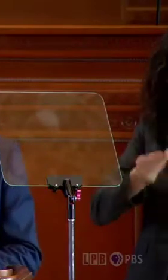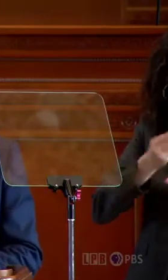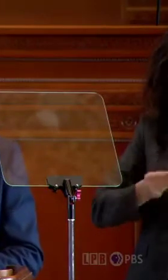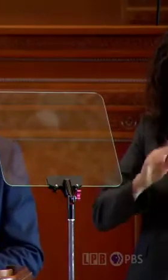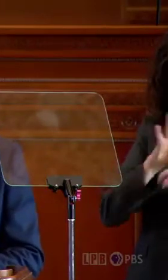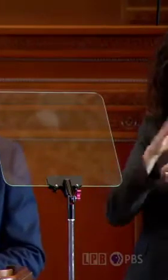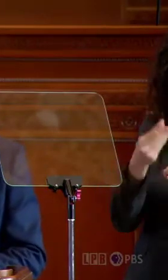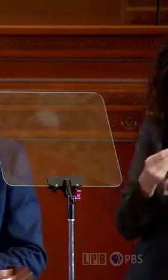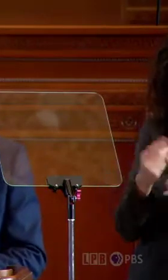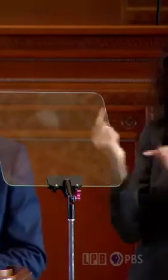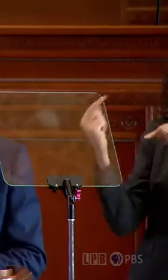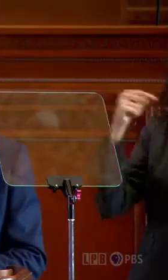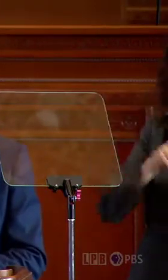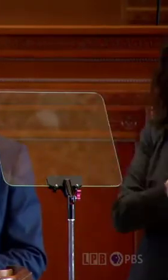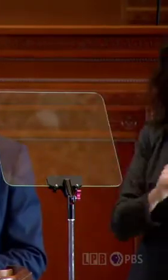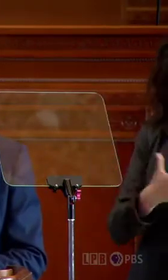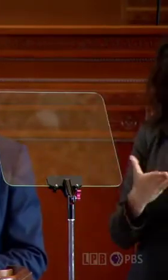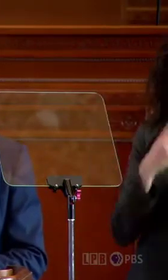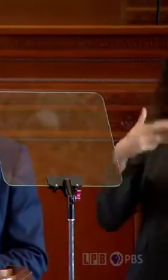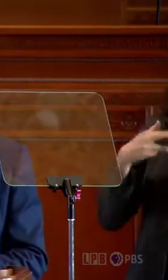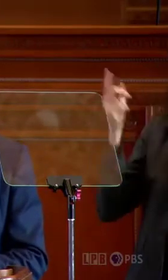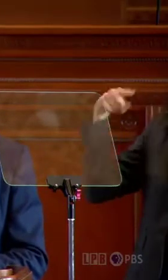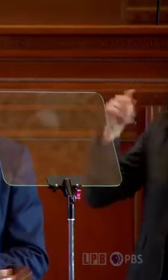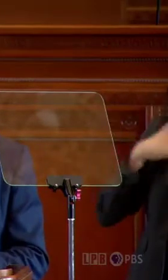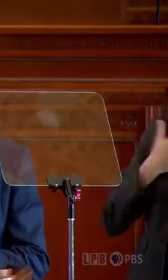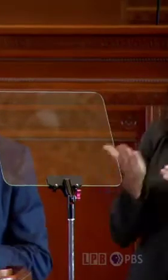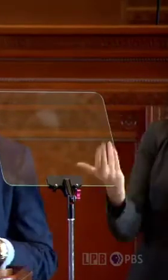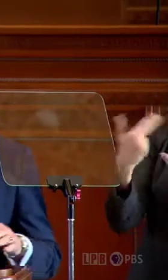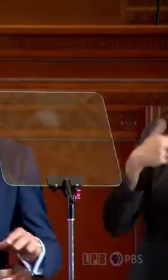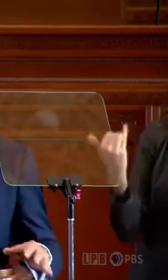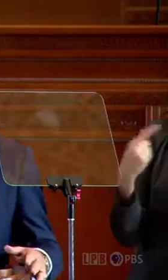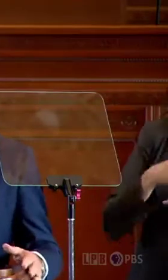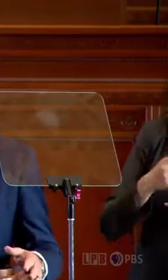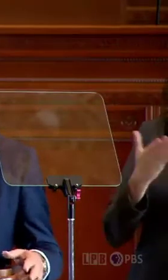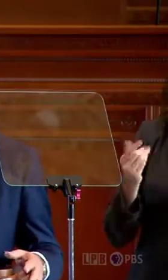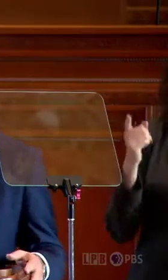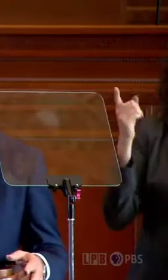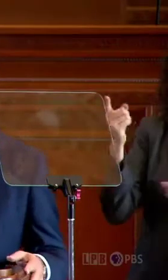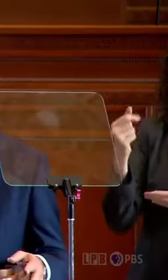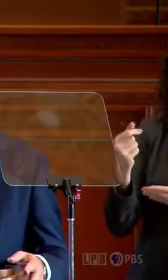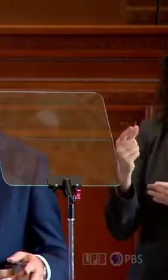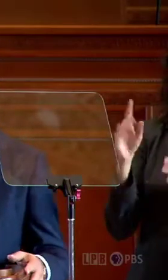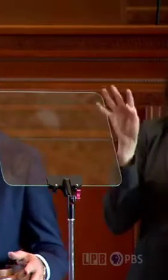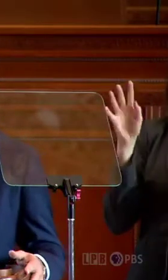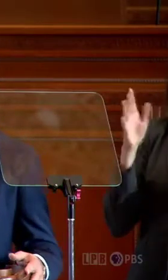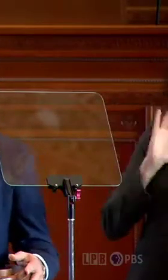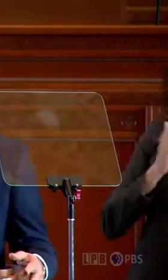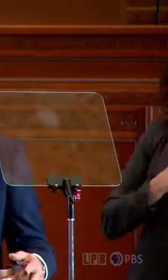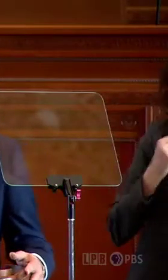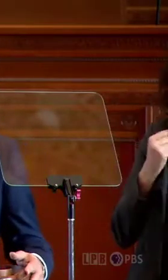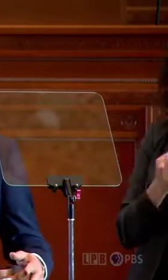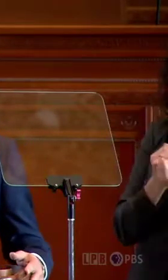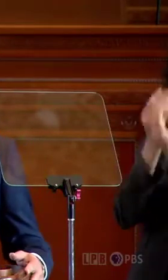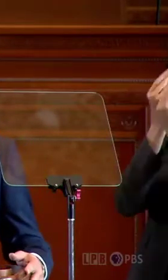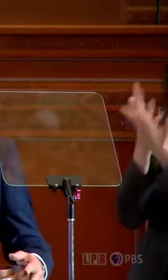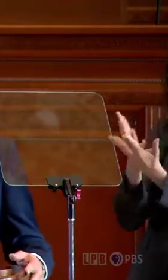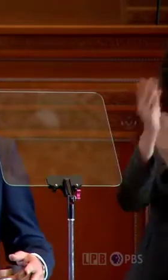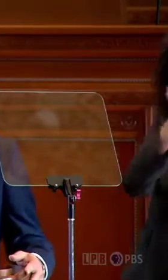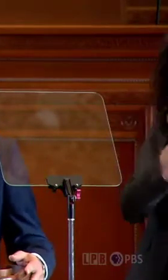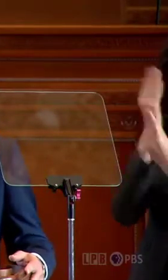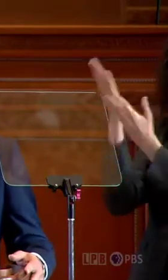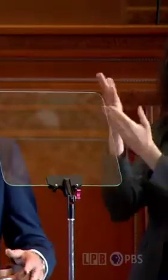in Louisiana. And I asked him to be here today in hopes that he will relay our unified support to his colleagues in